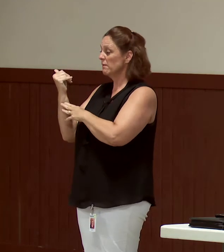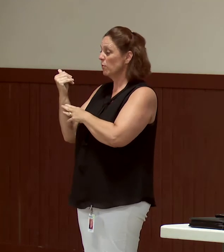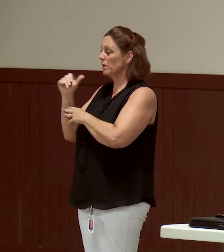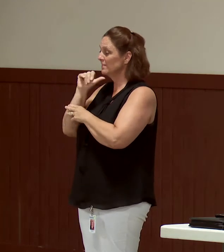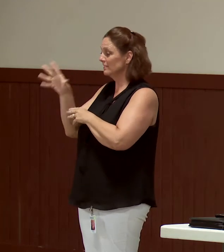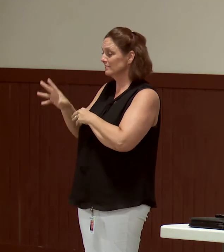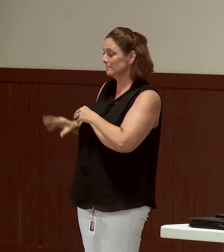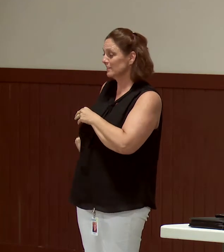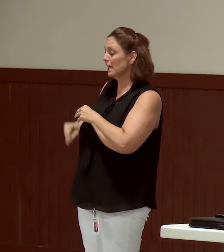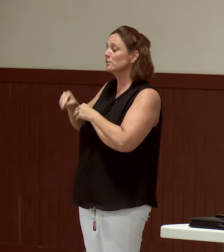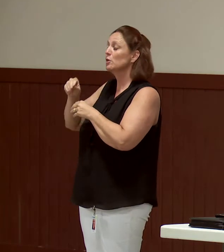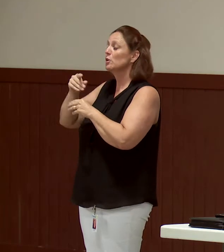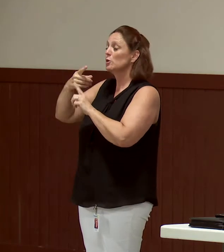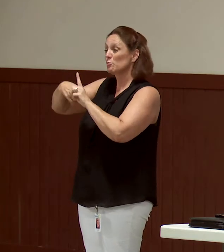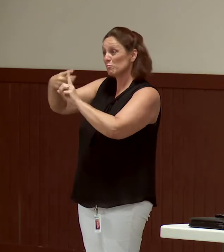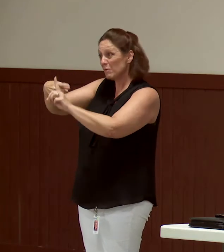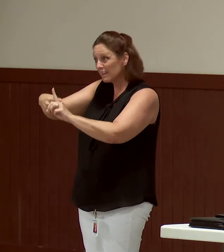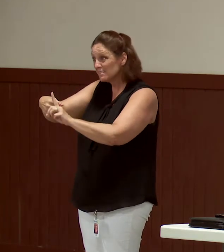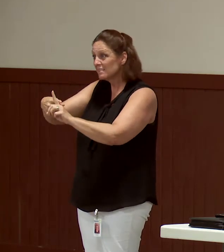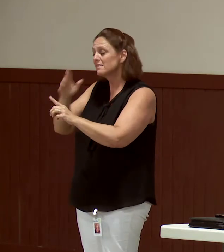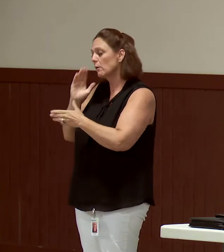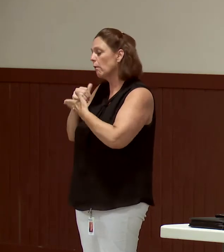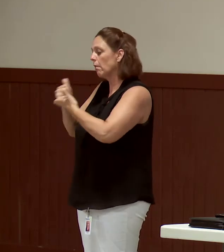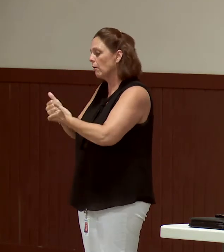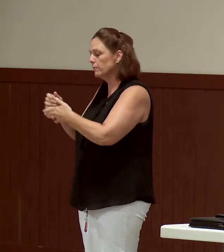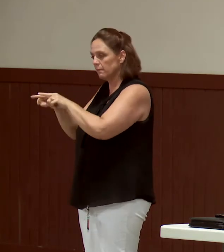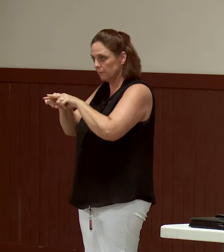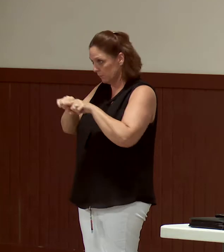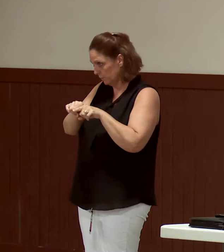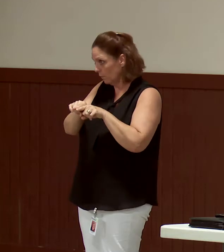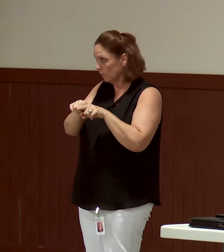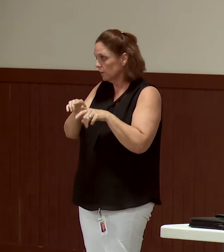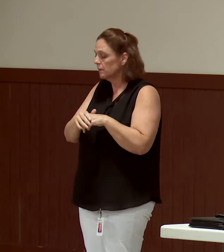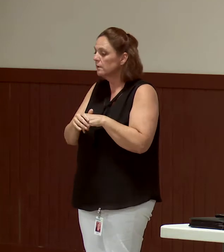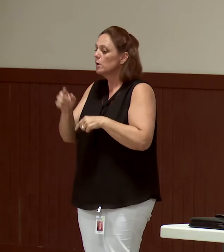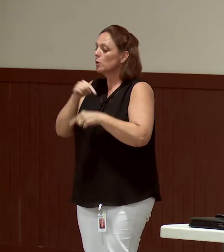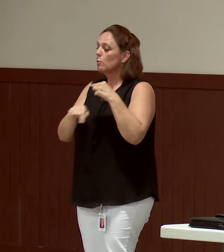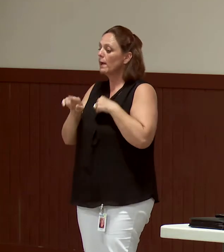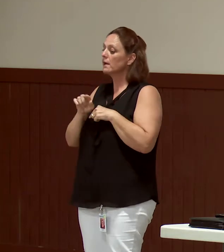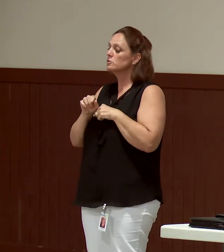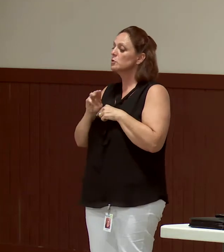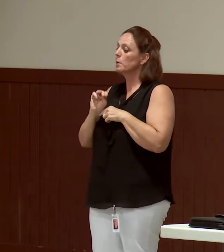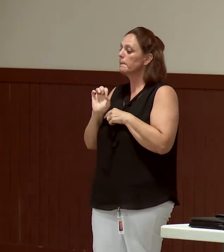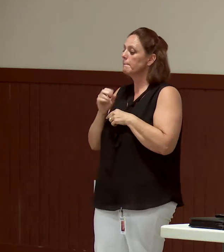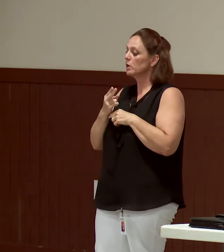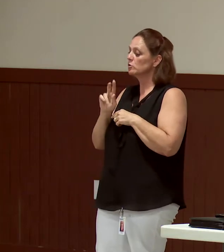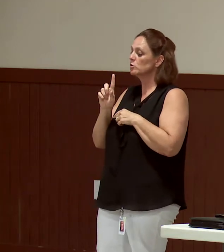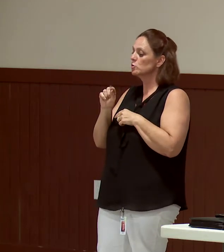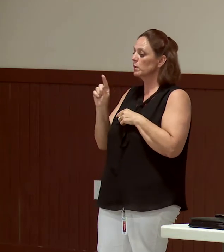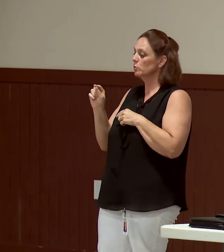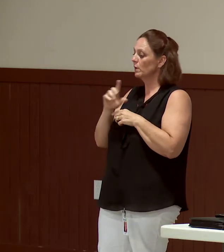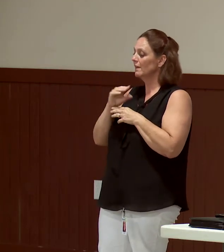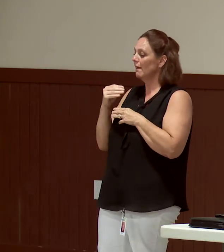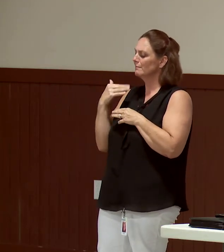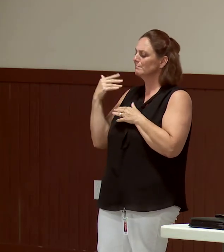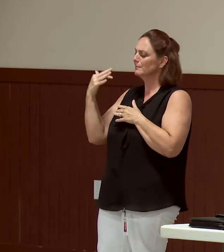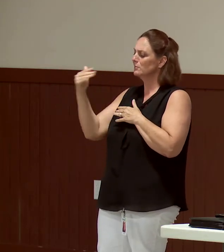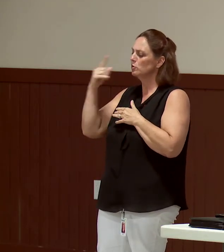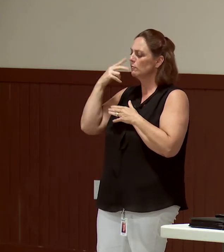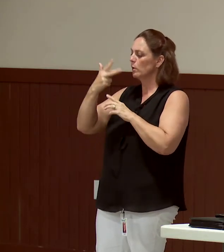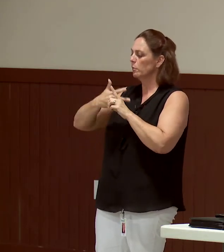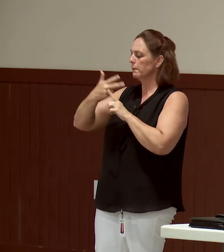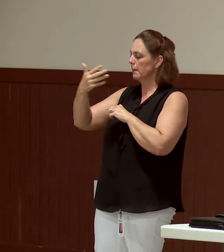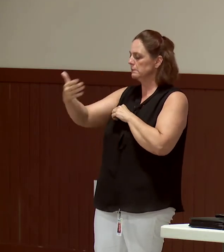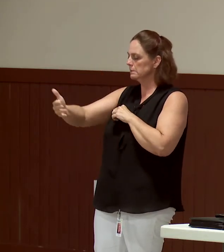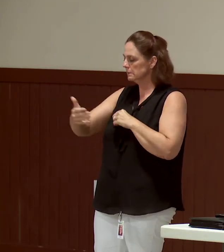well. The rental assistance itself can go back to March of 2020, and it can go forward up to 3 months.